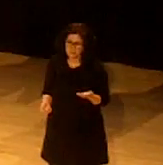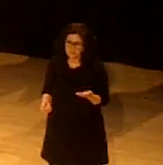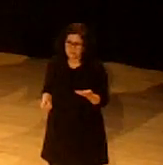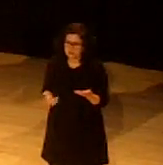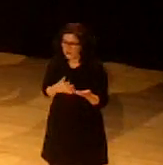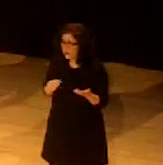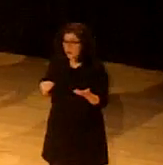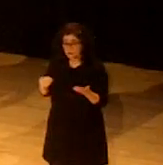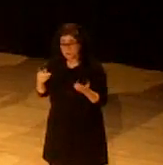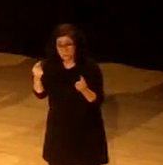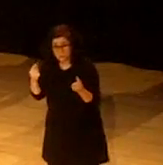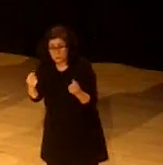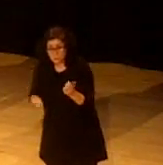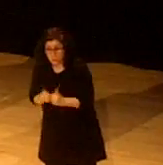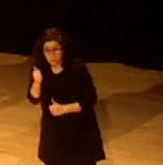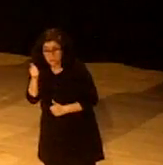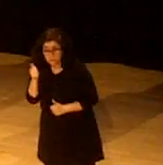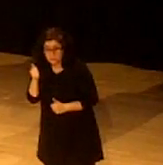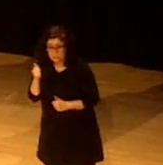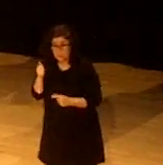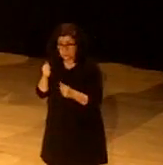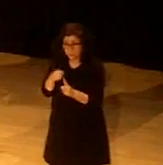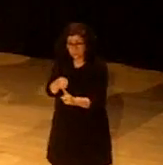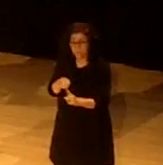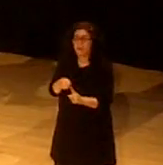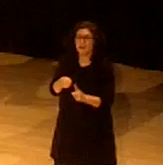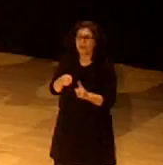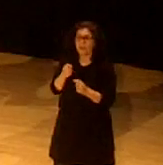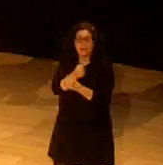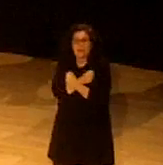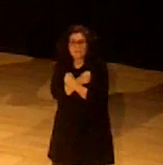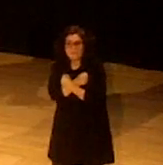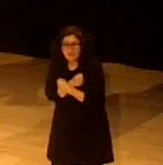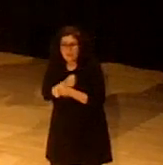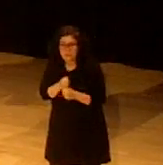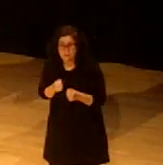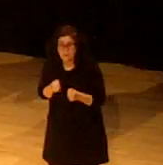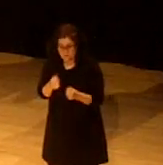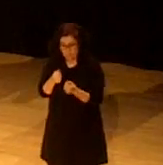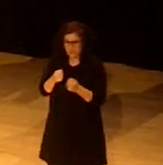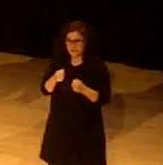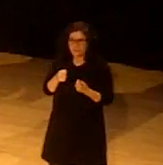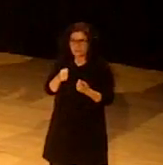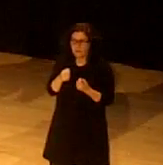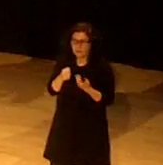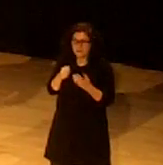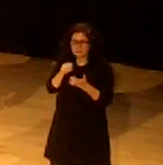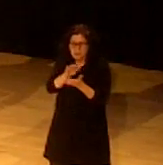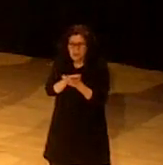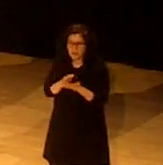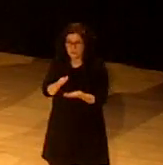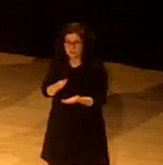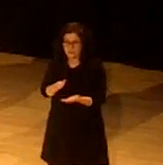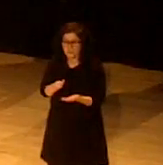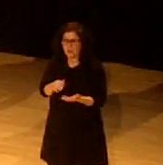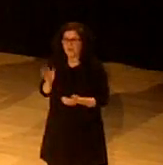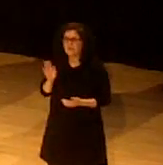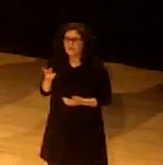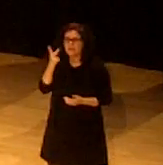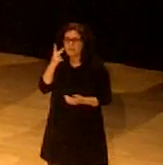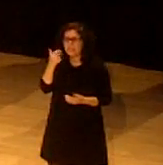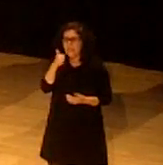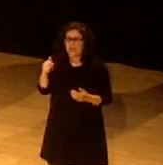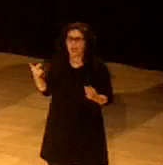thing that we do it most in? Domestic love. I've never seen a more bloody battlefield than a